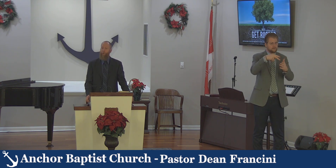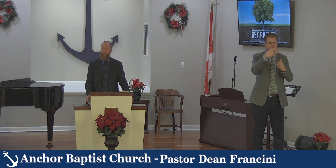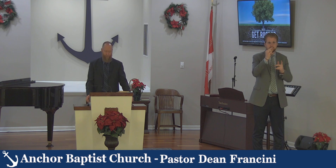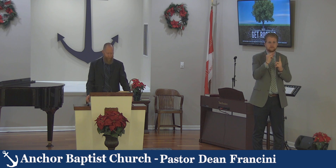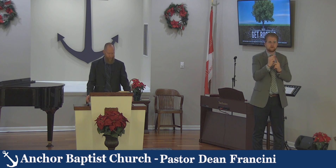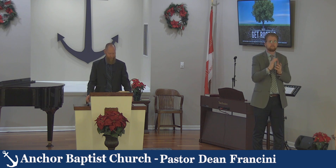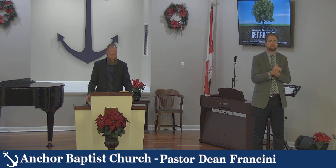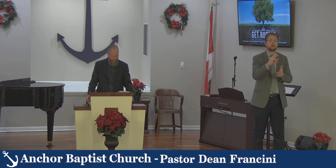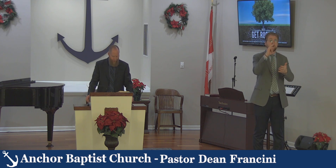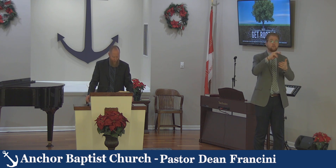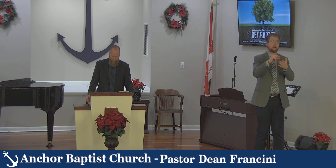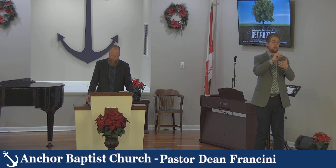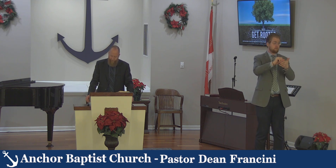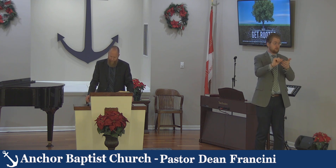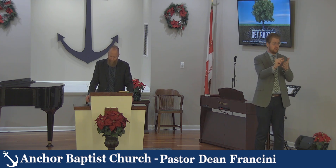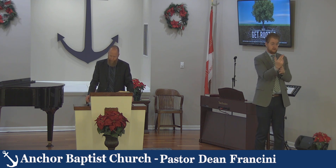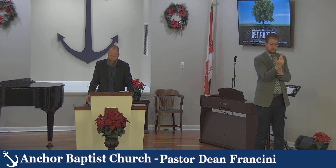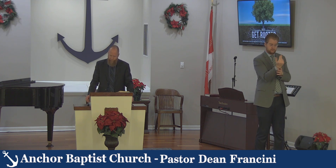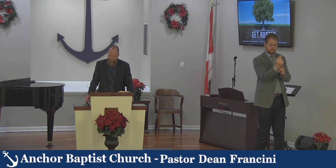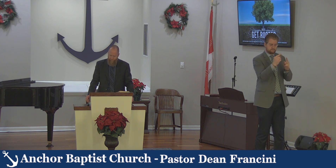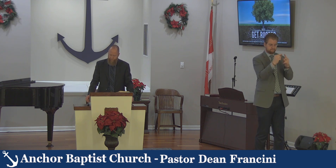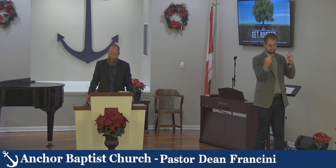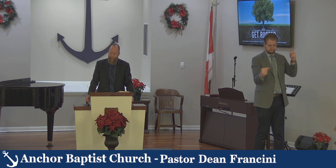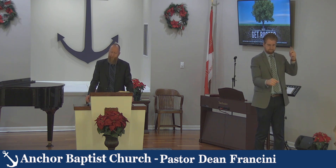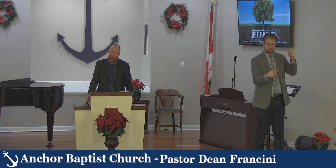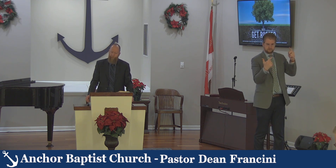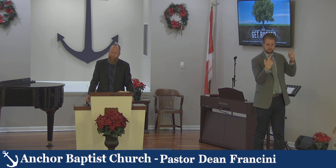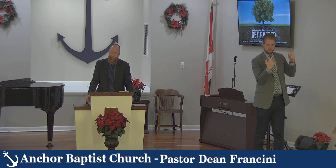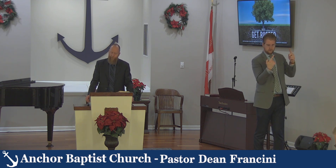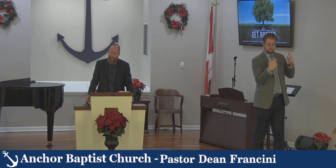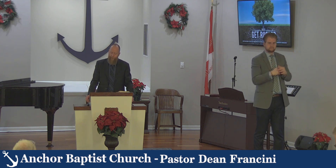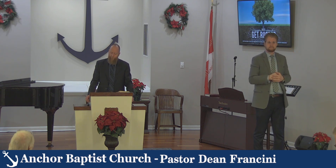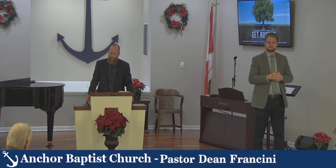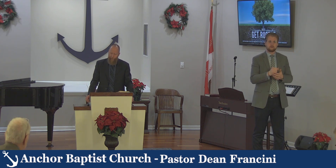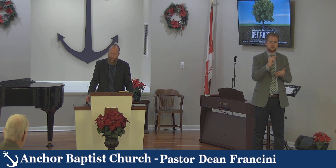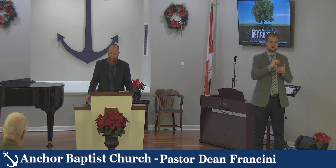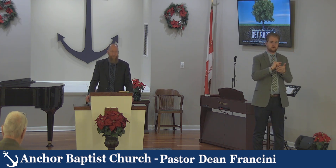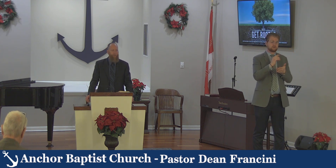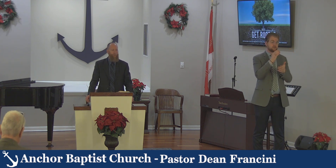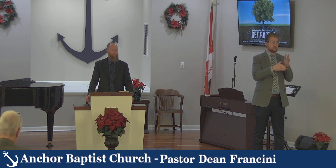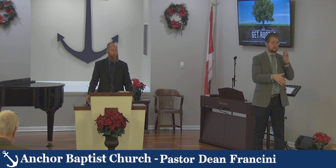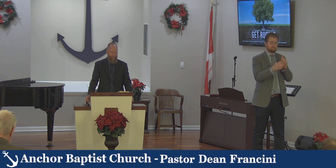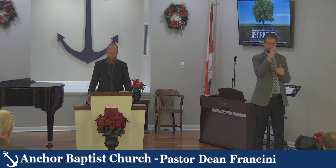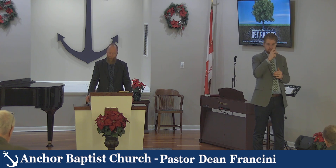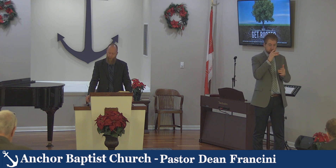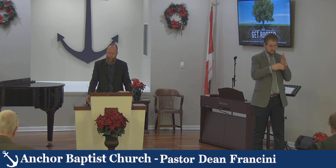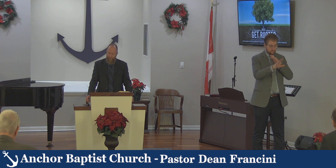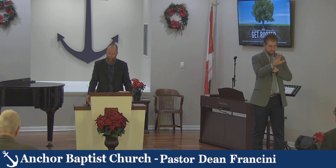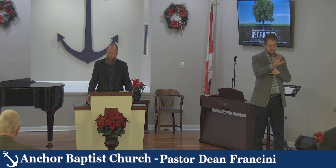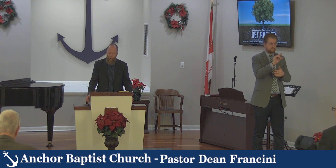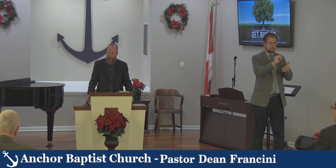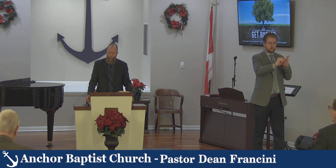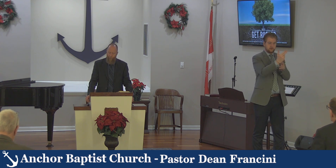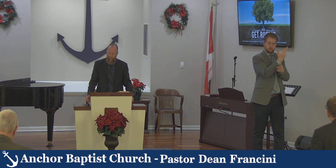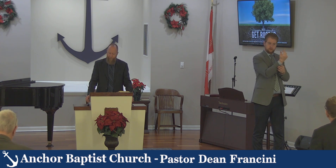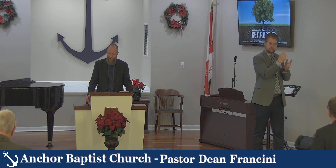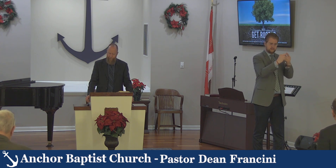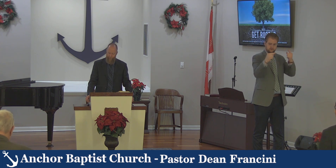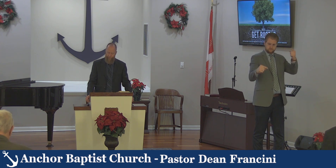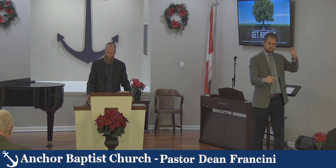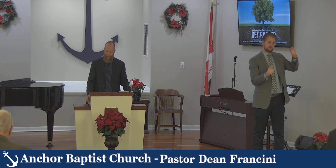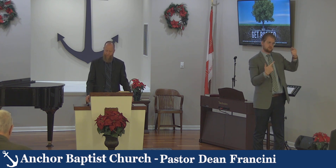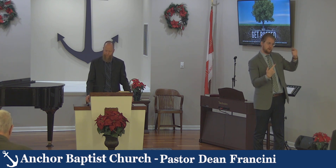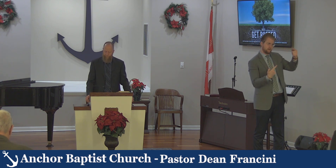going to read verses 13 all the way down through 21. Ephesians chapter 5, verses 13 all the way